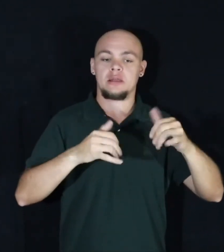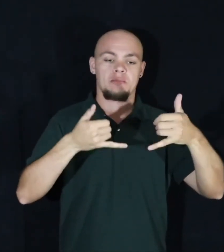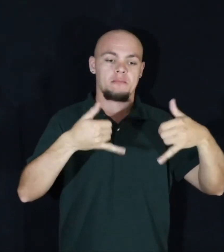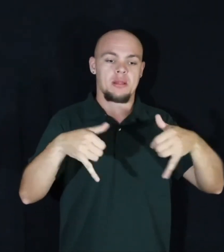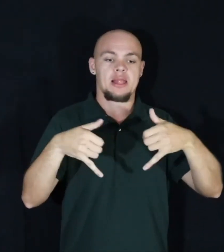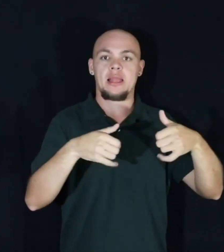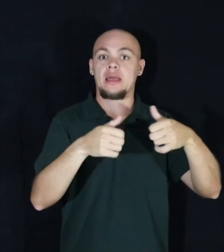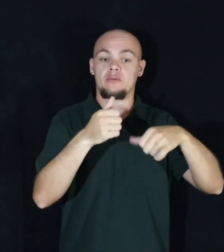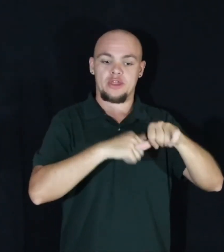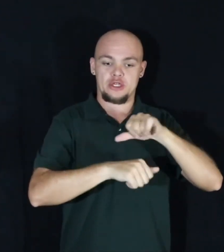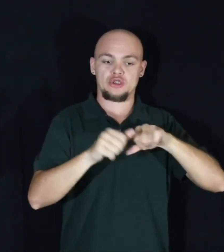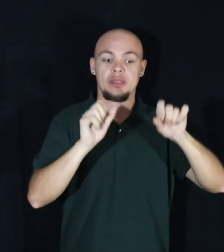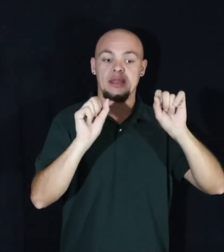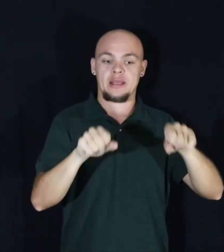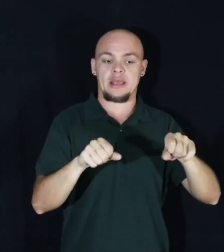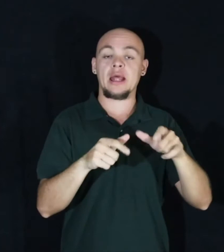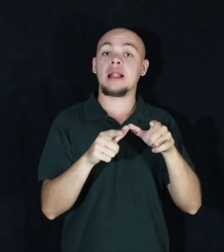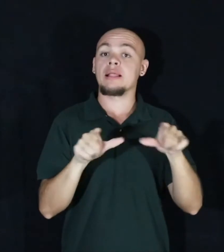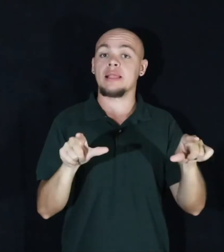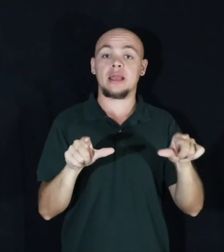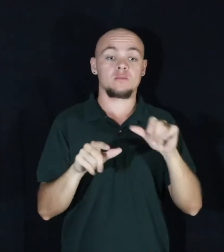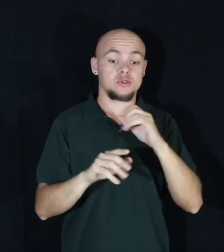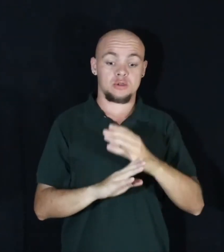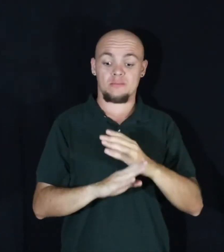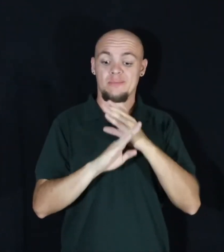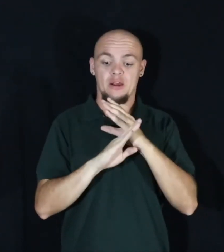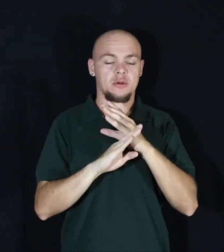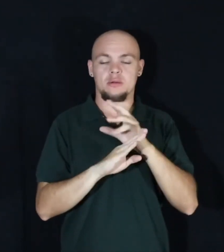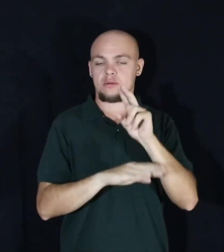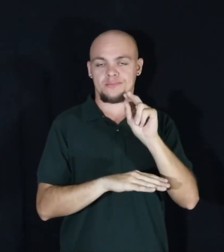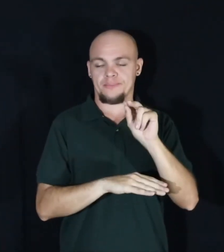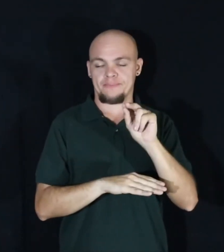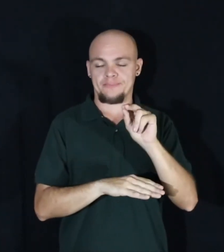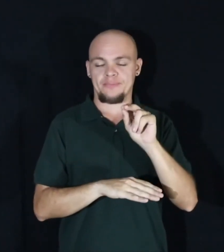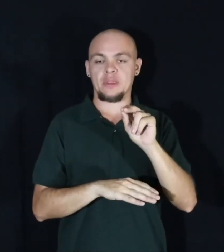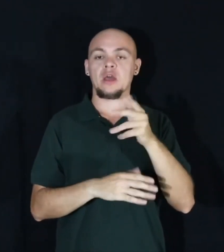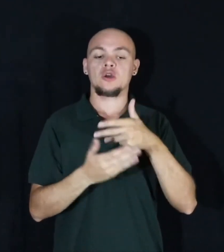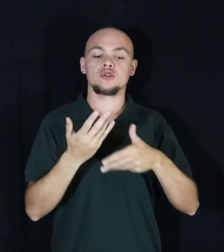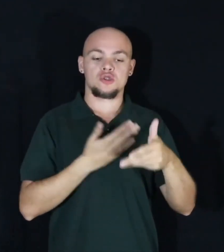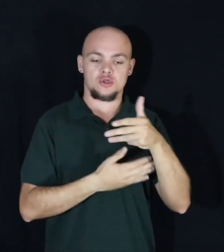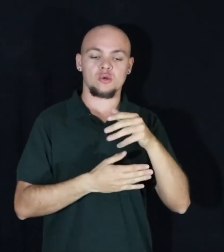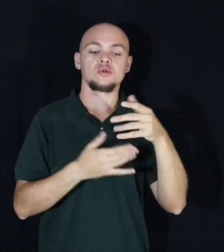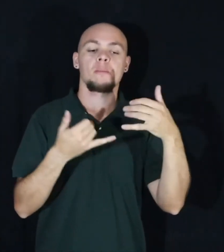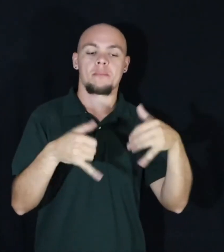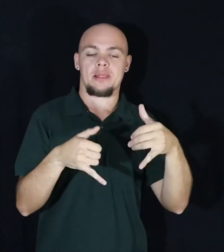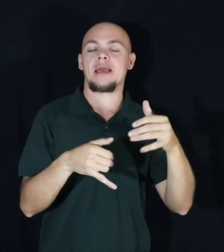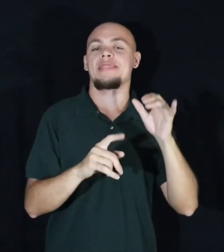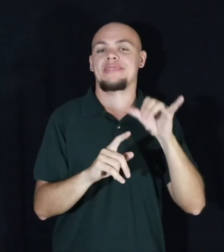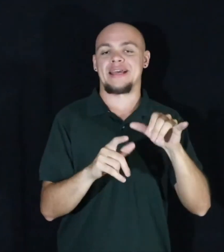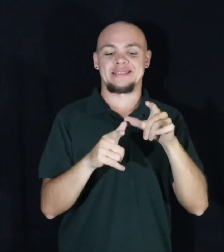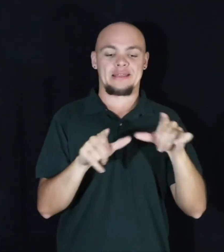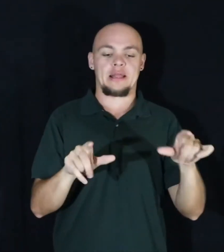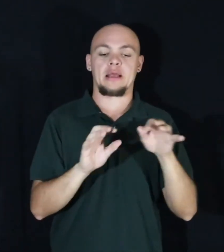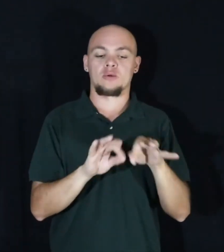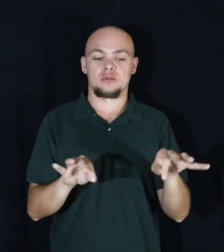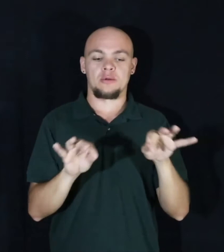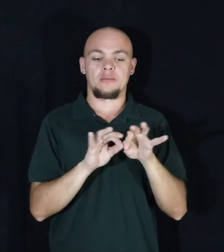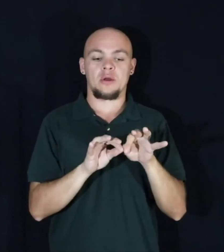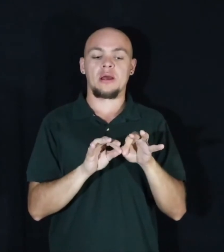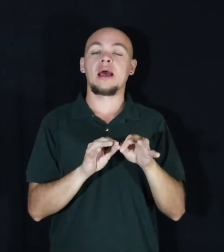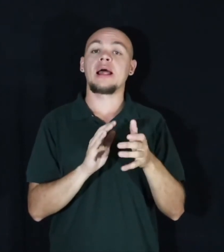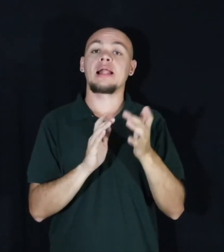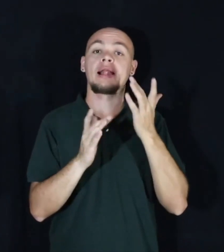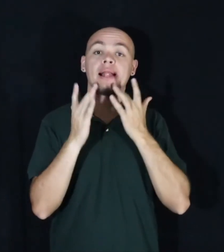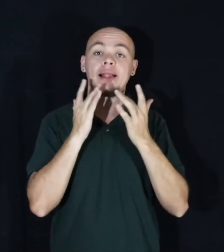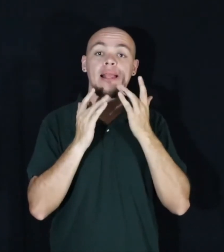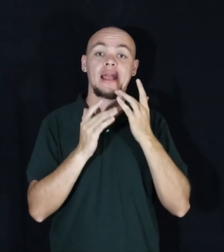other children, as language isn't the barrier, and social play is their language. And it's the lack of social skills that can really